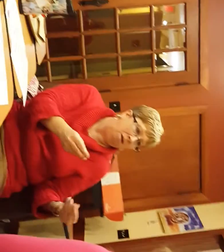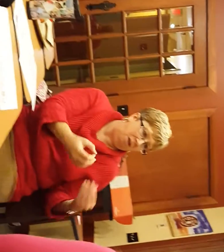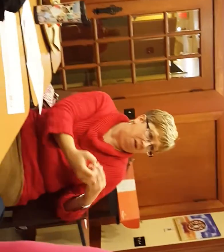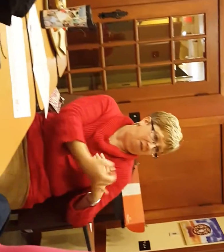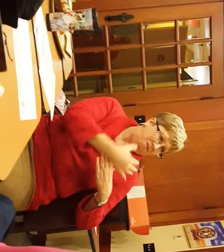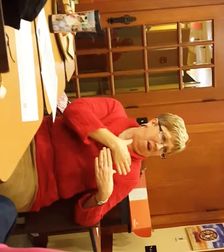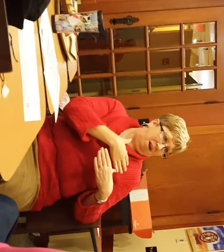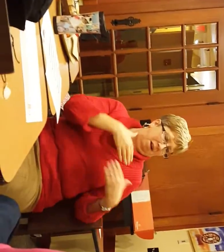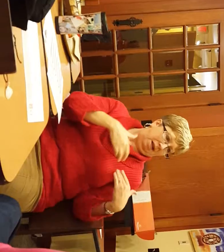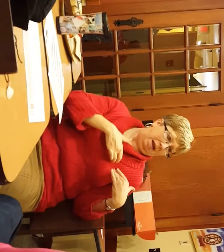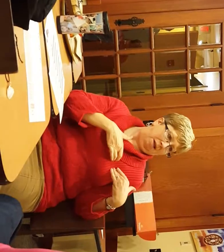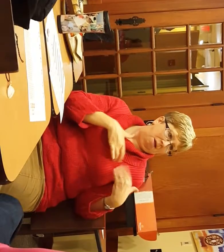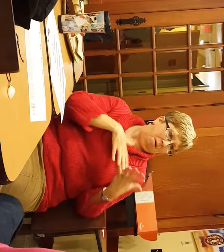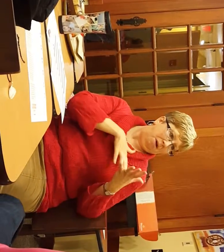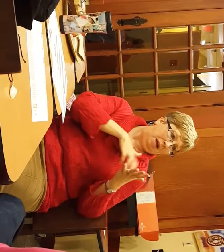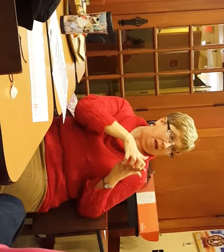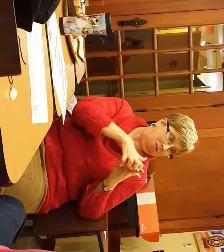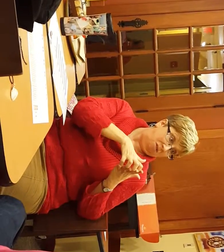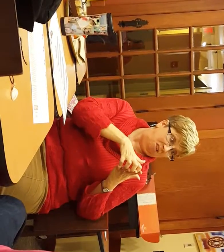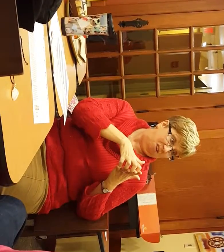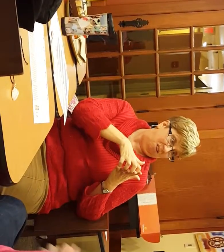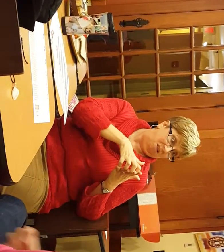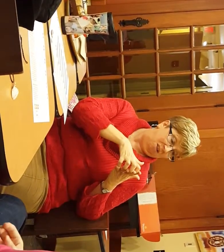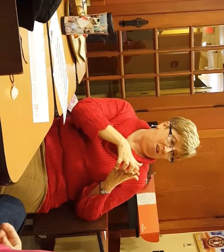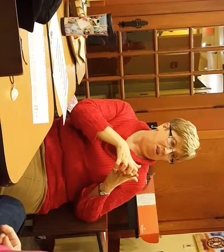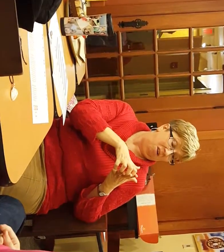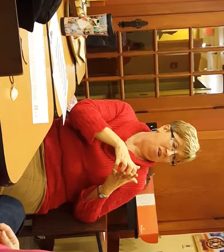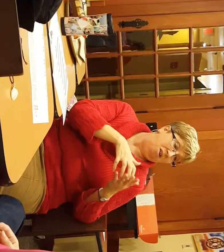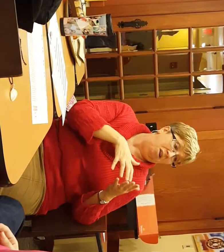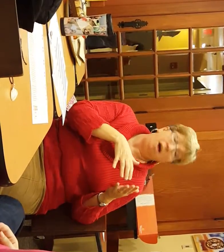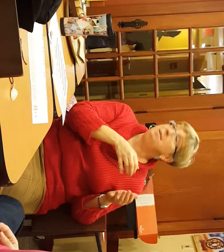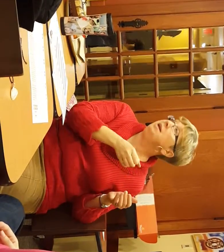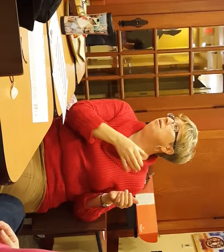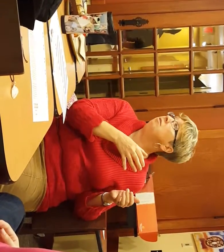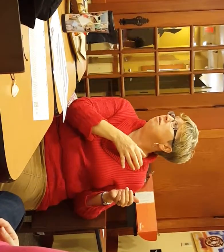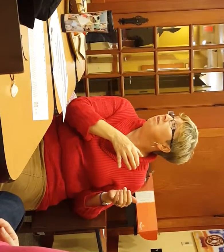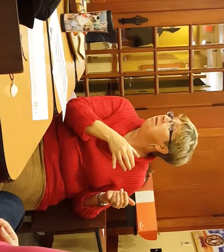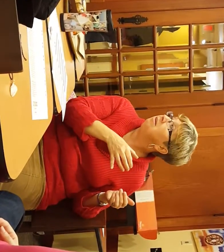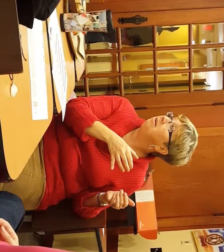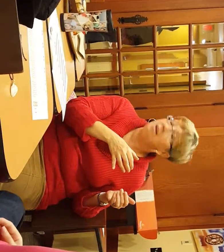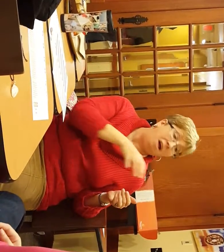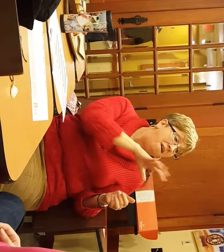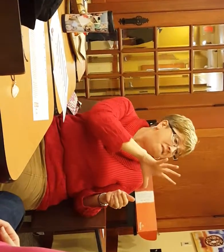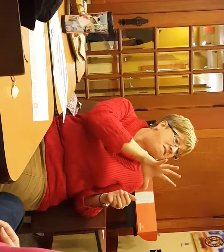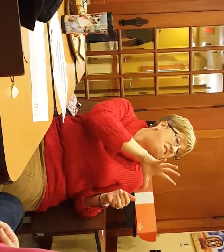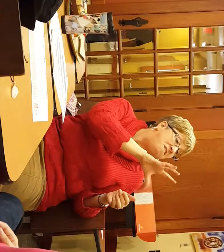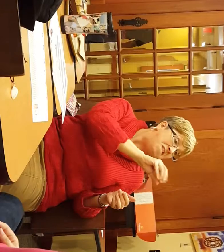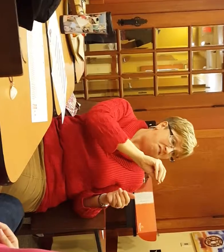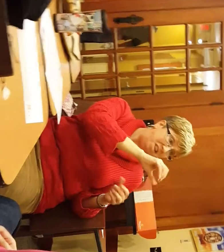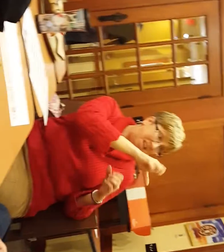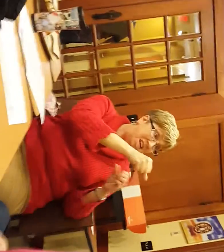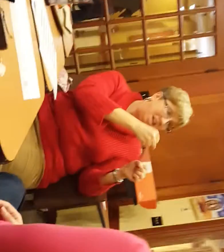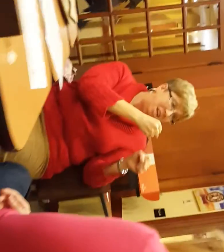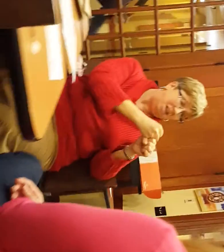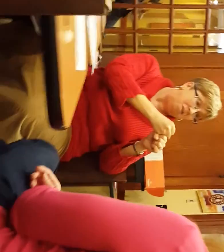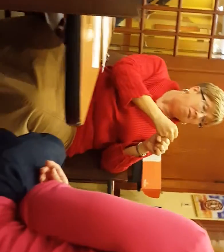50 years without any pesticide spraying. And the reason How many years? is 50. And the reason he does that